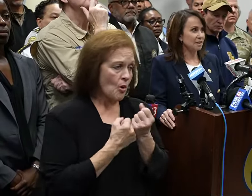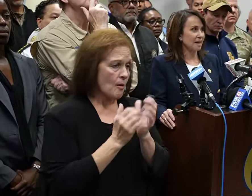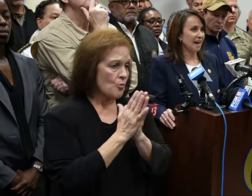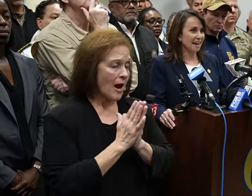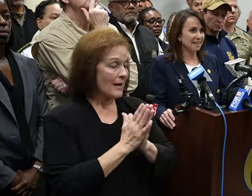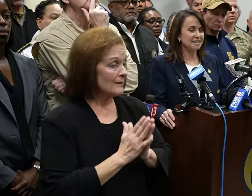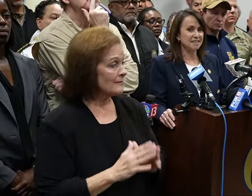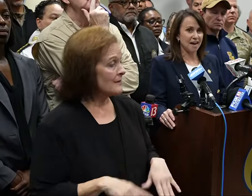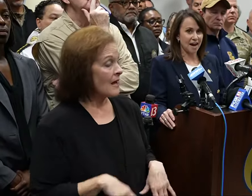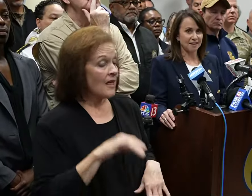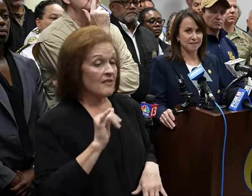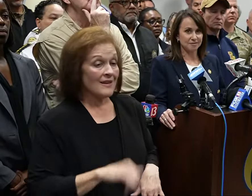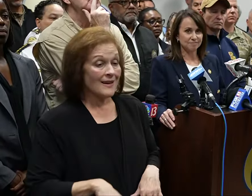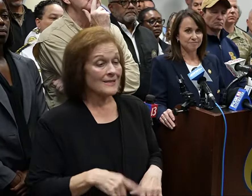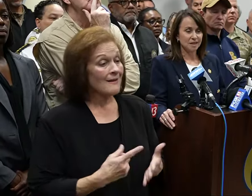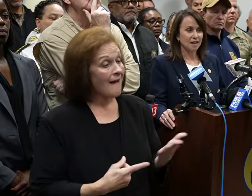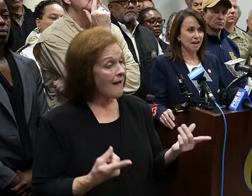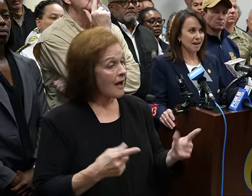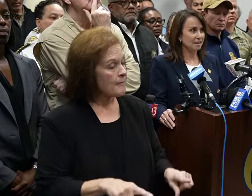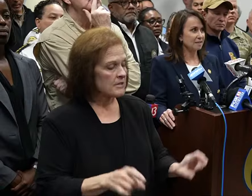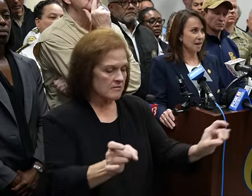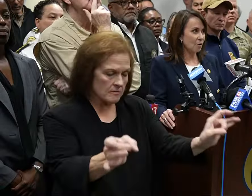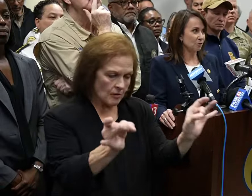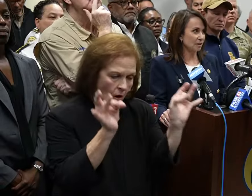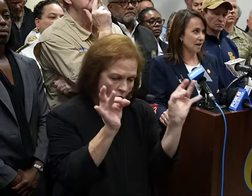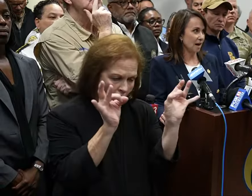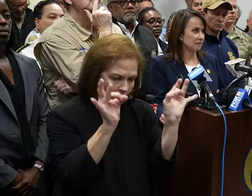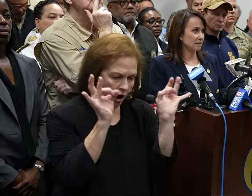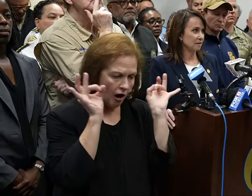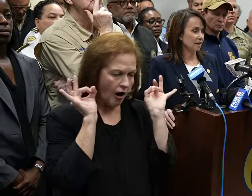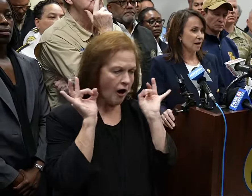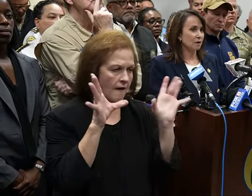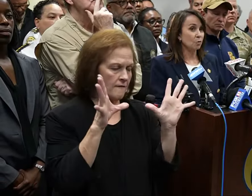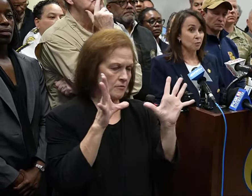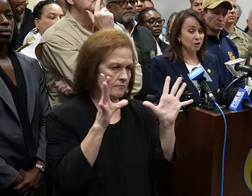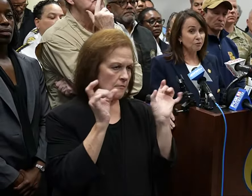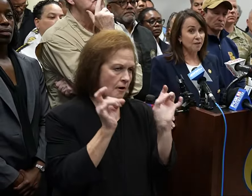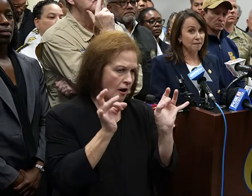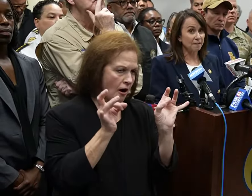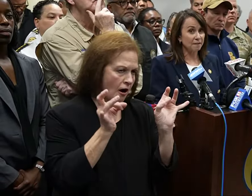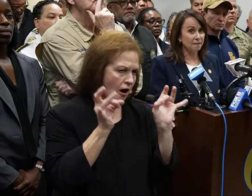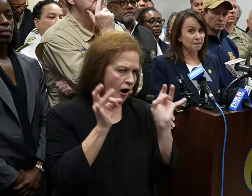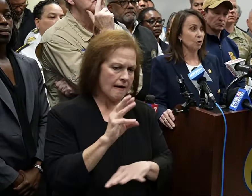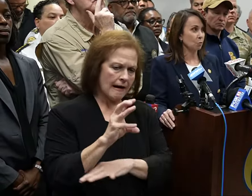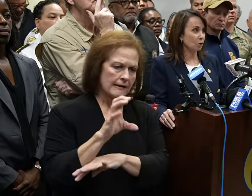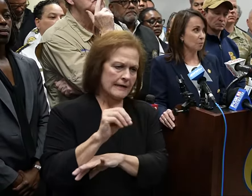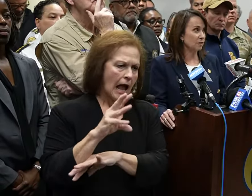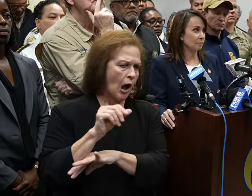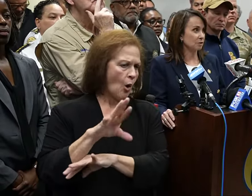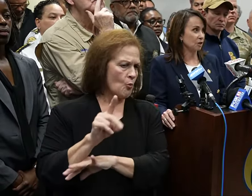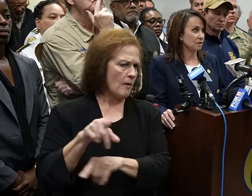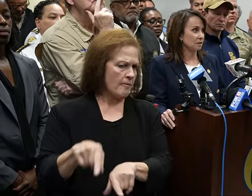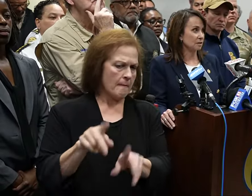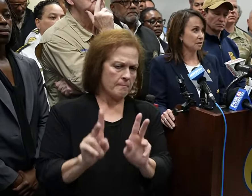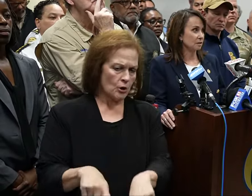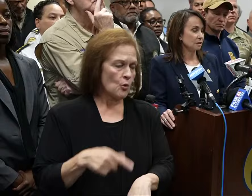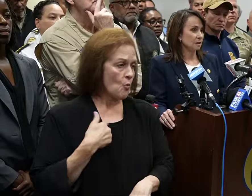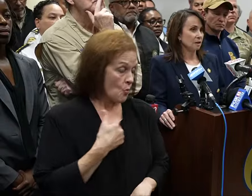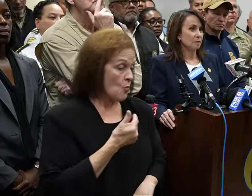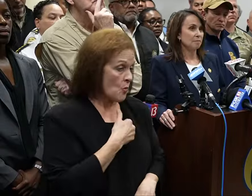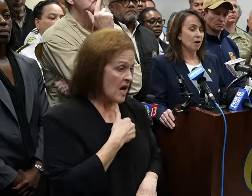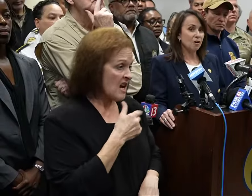This was a heinous act, a heinous, cowardly act, and we will find them and we will bring them to